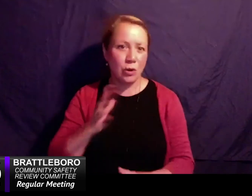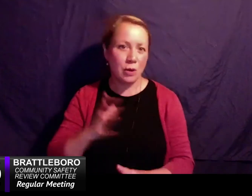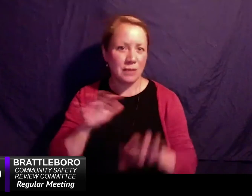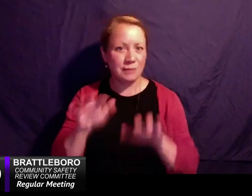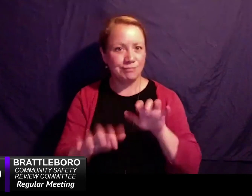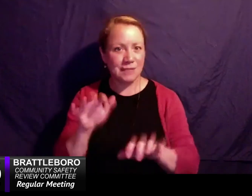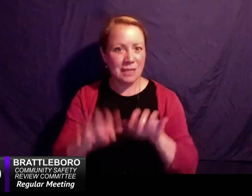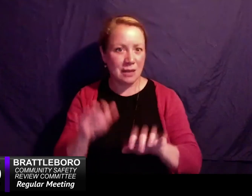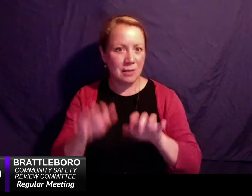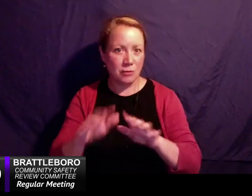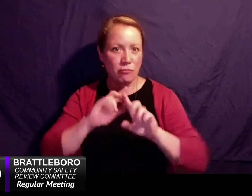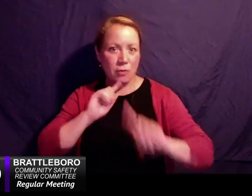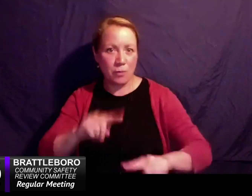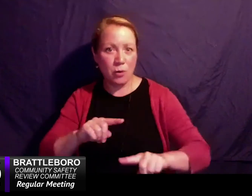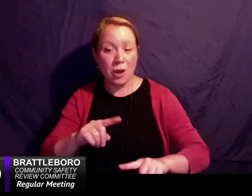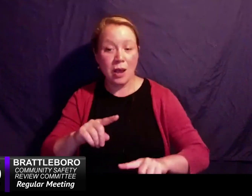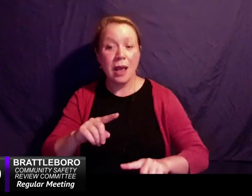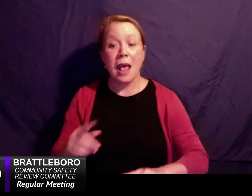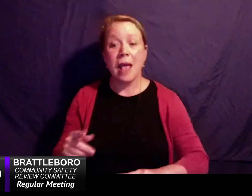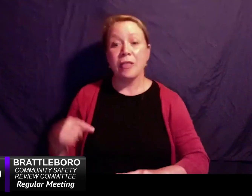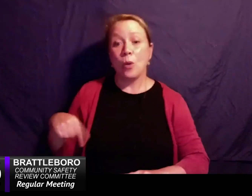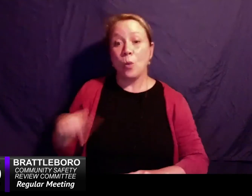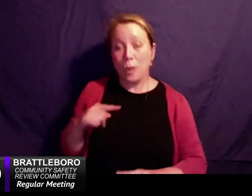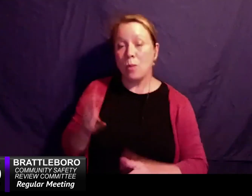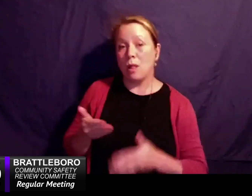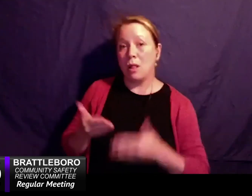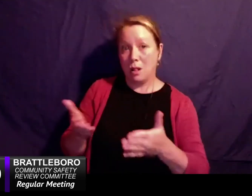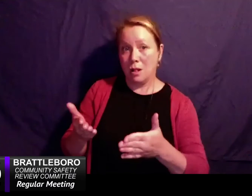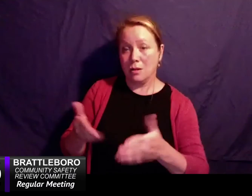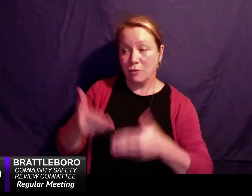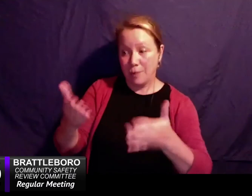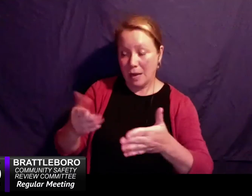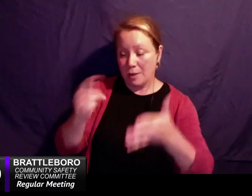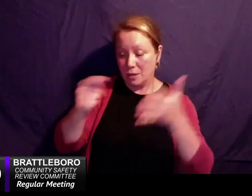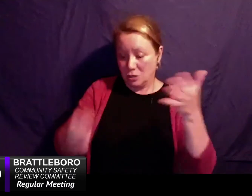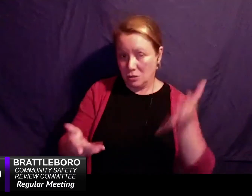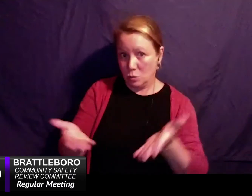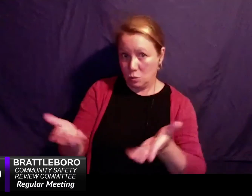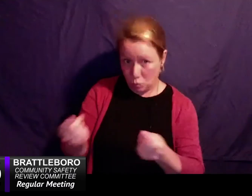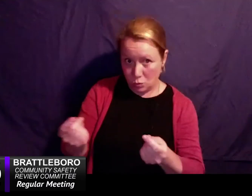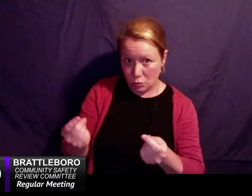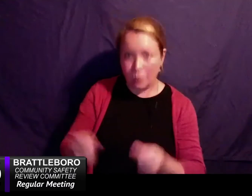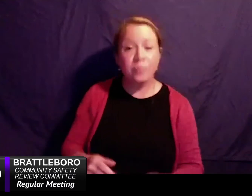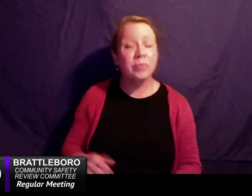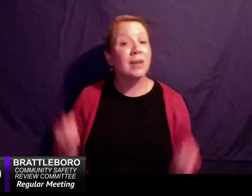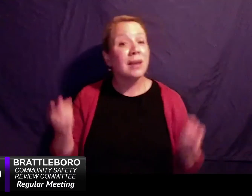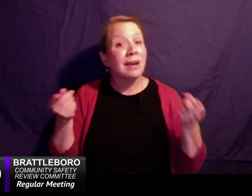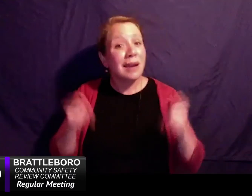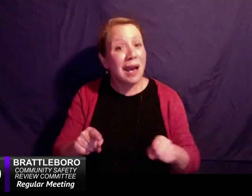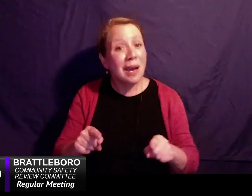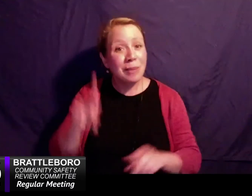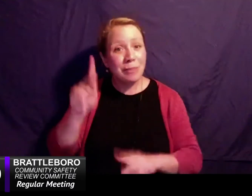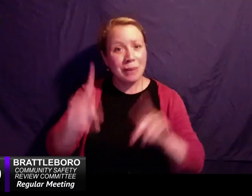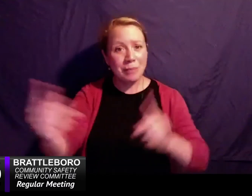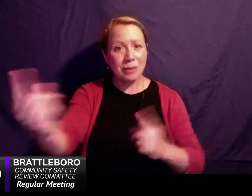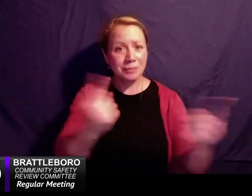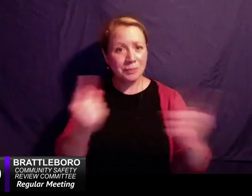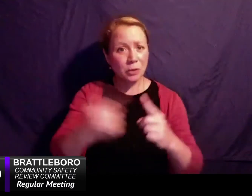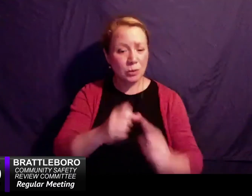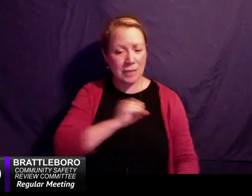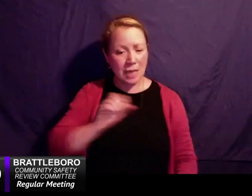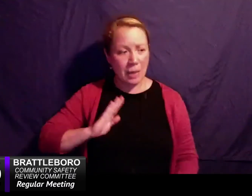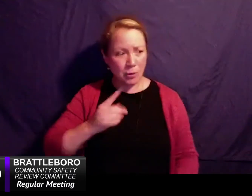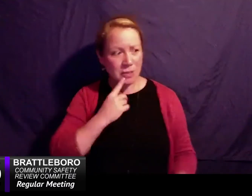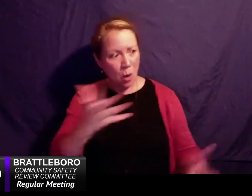some recommendations. And this process originally came out of some people coming to the select board and saying, we want change to